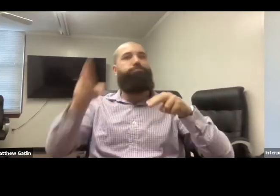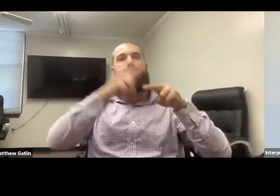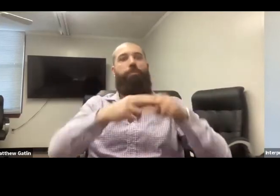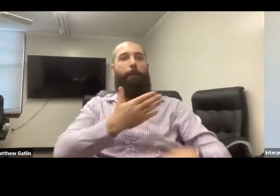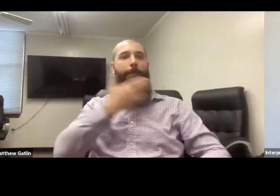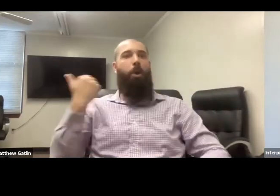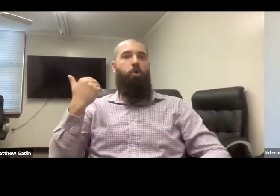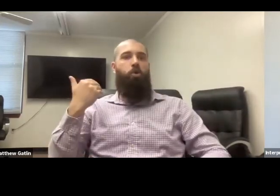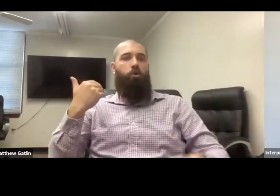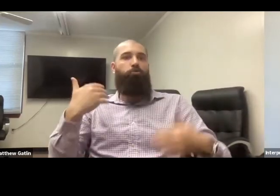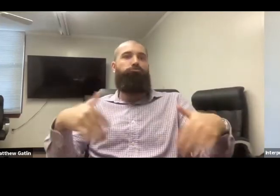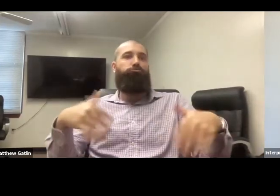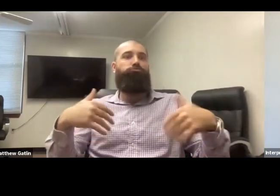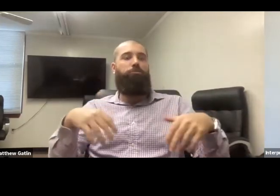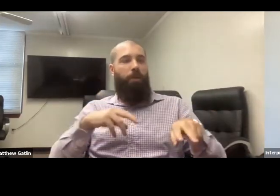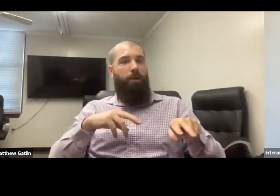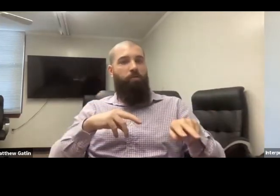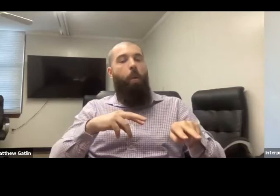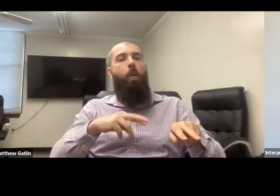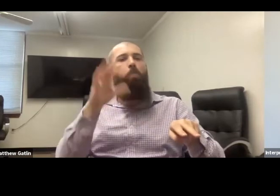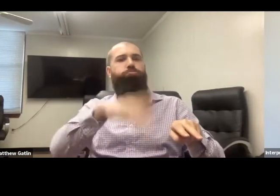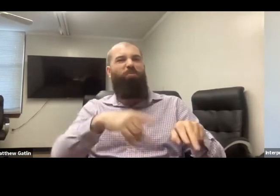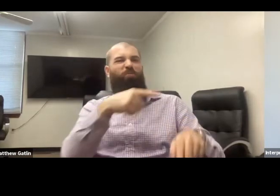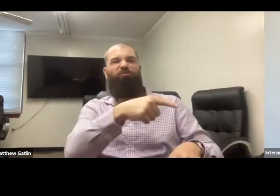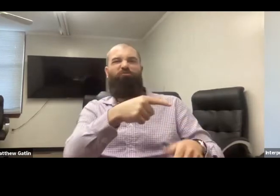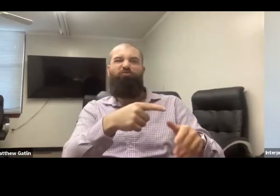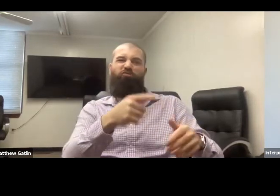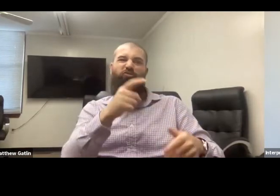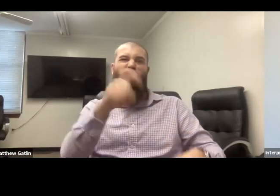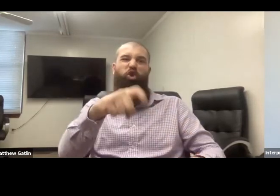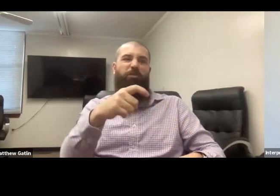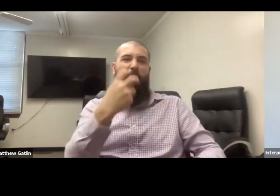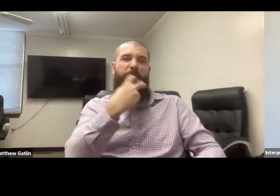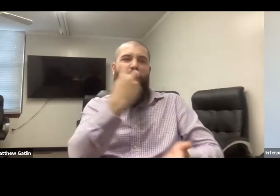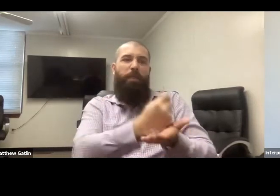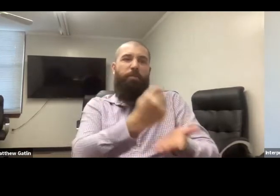use a hearing aid. And that made things a lot better.